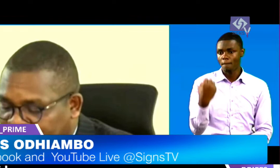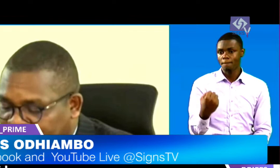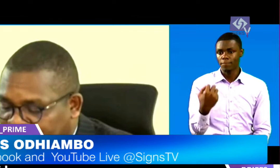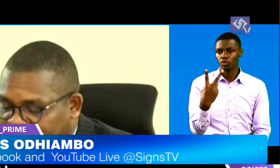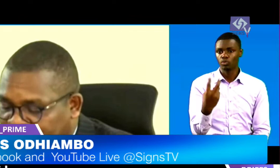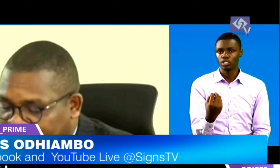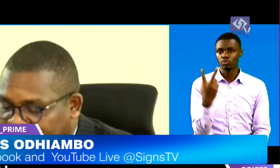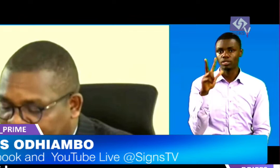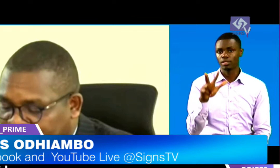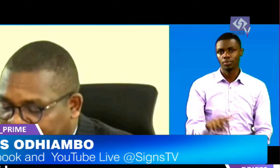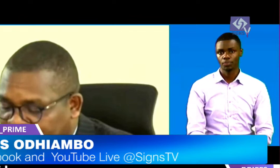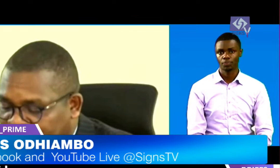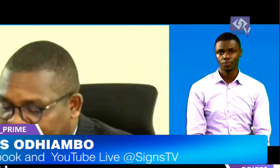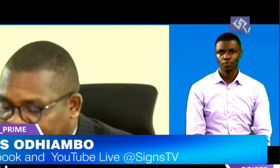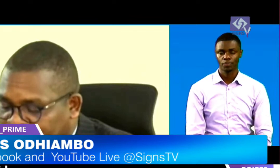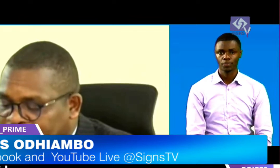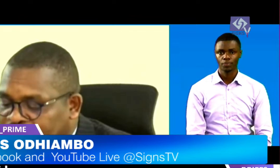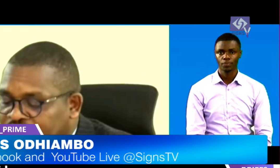2023.